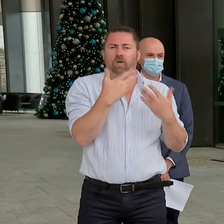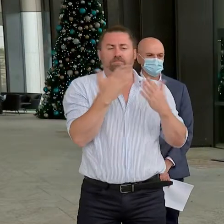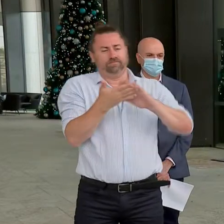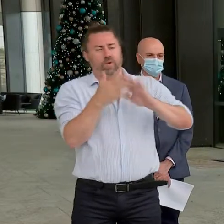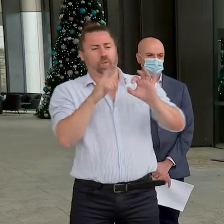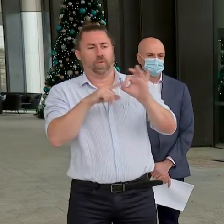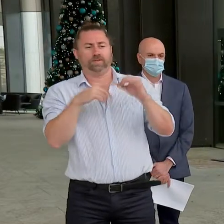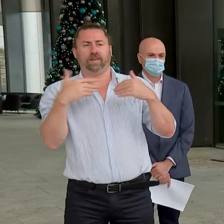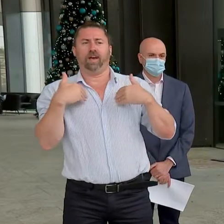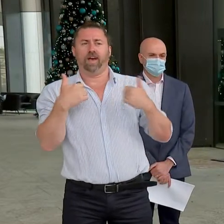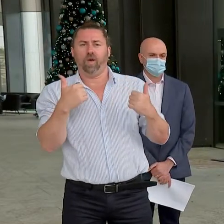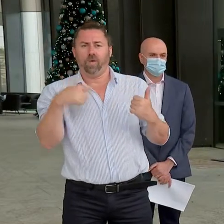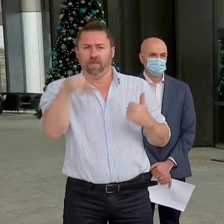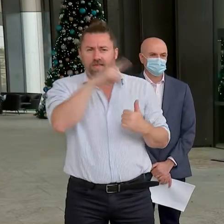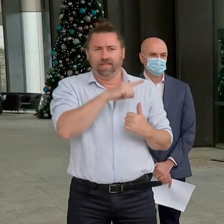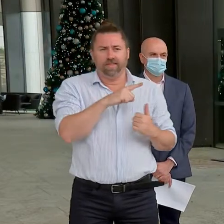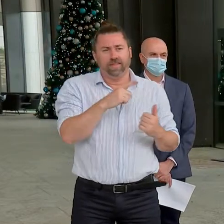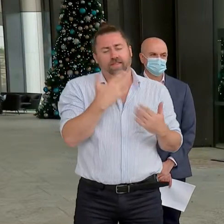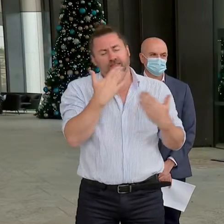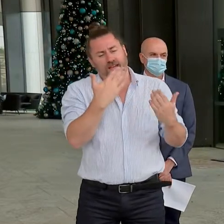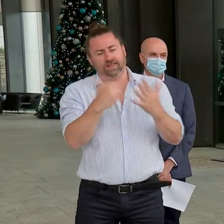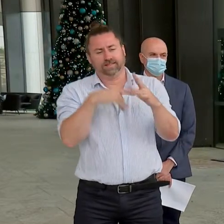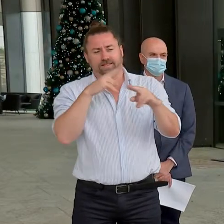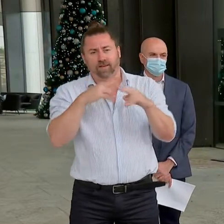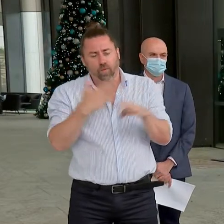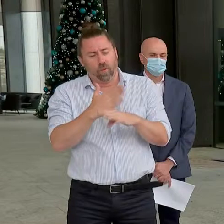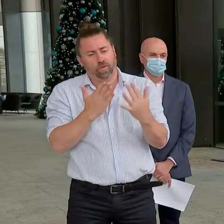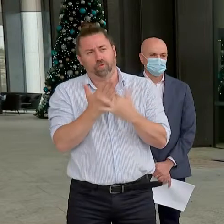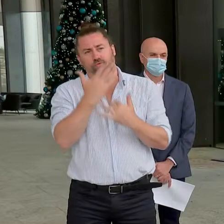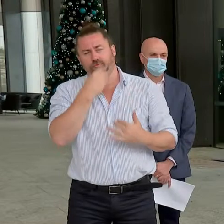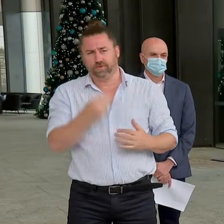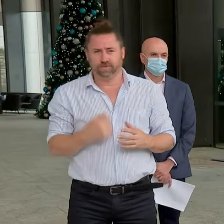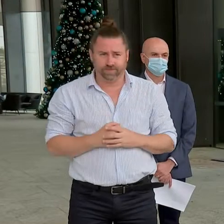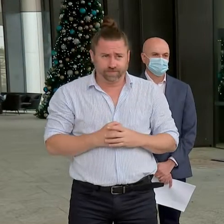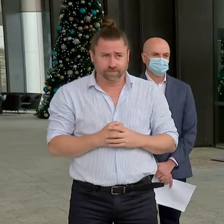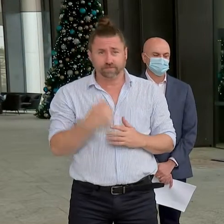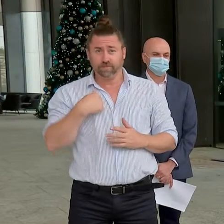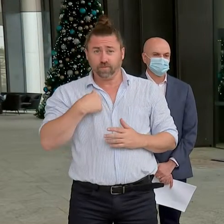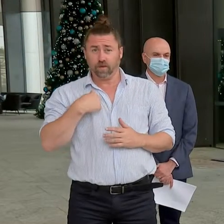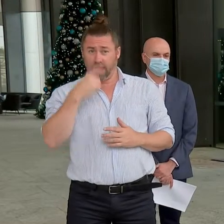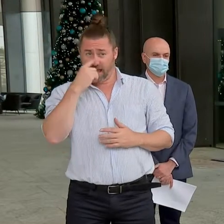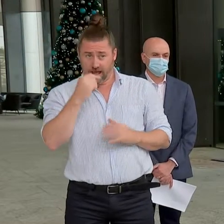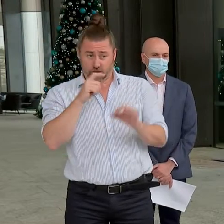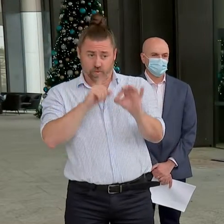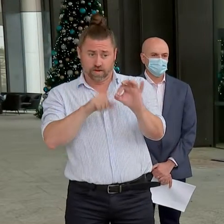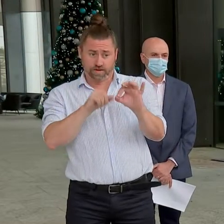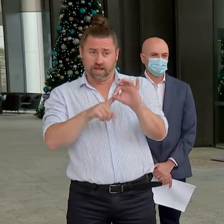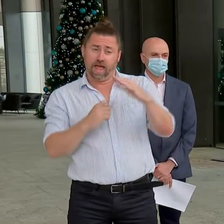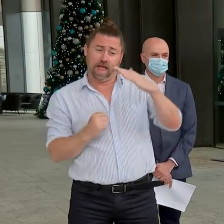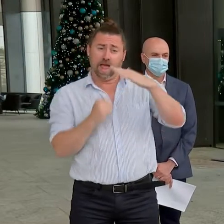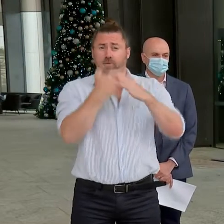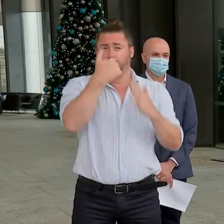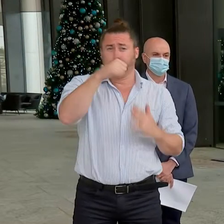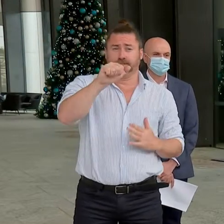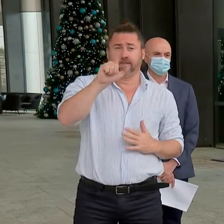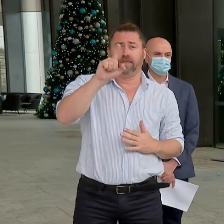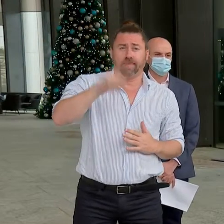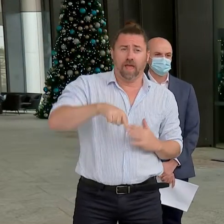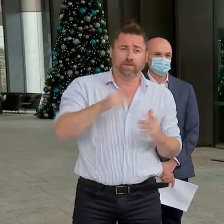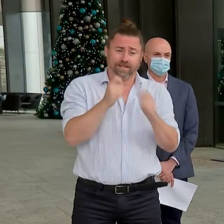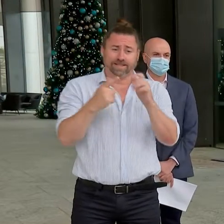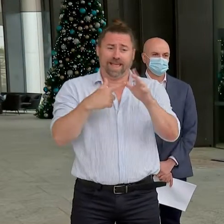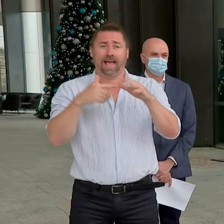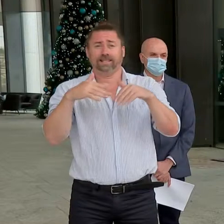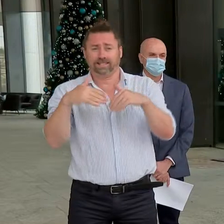tests. Queensland can process up to 60,000 tests per day, with 90% of the tests are being